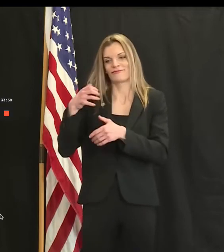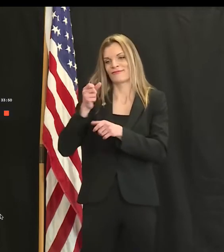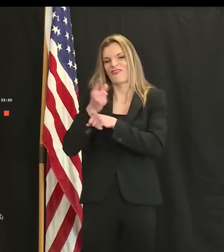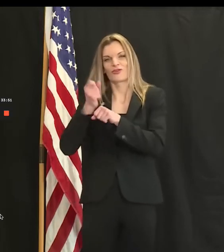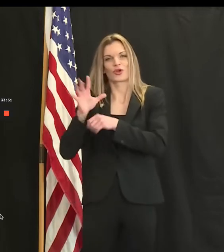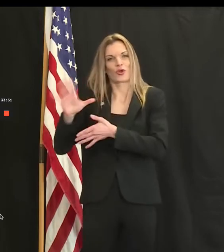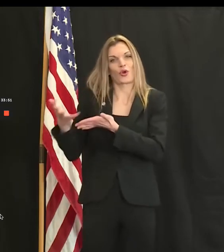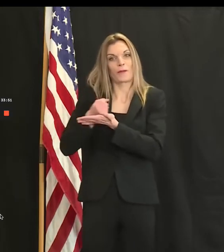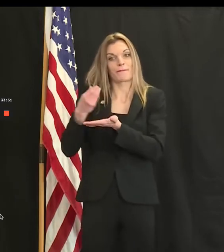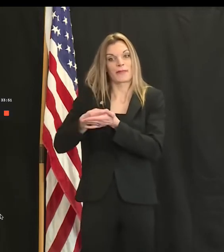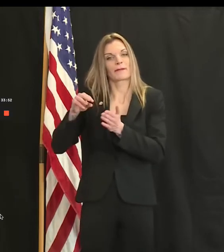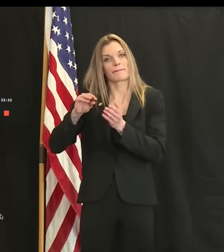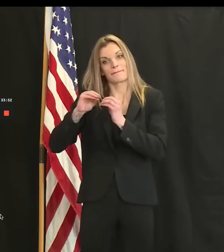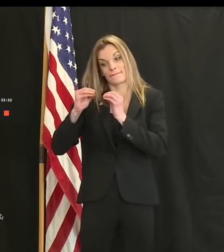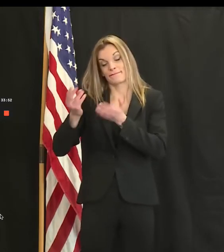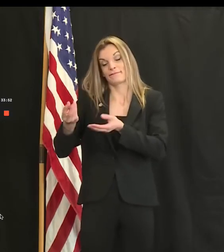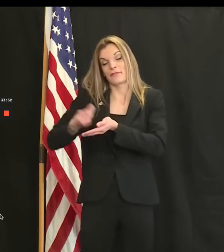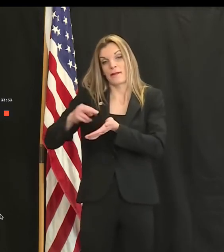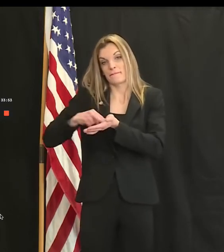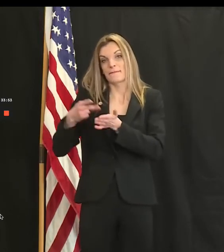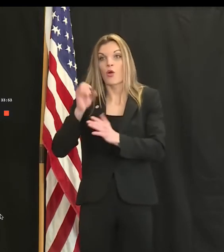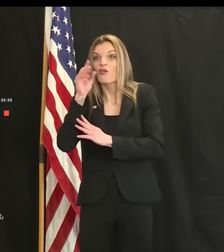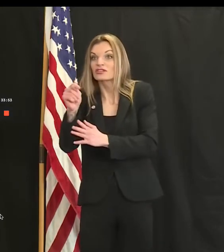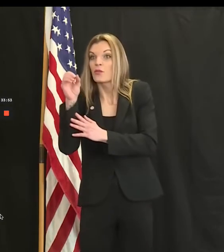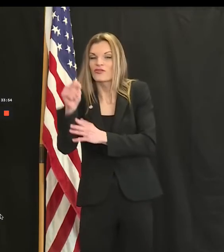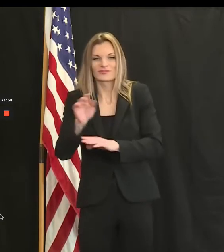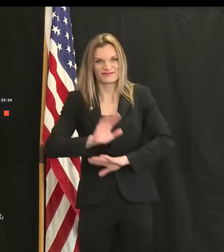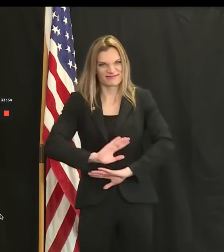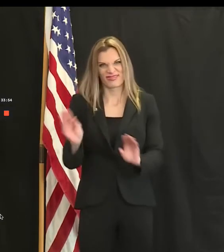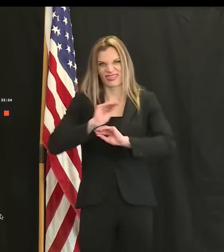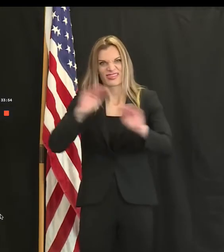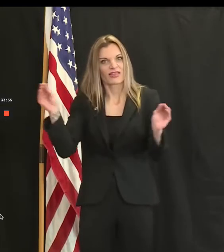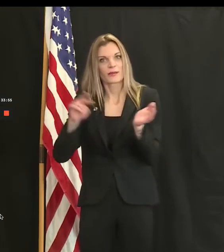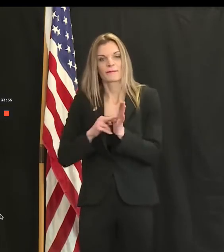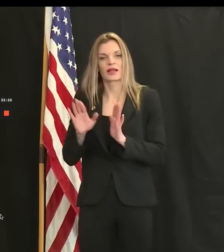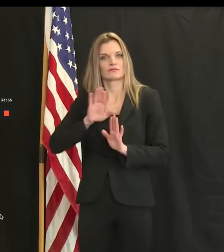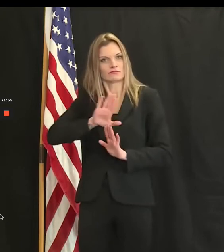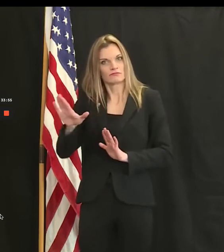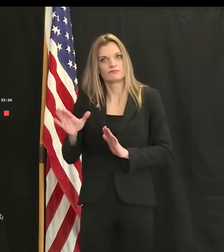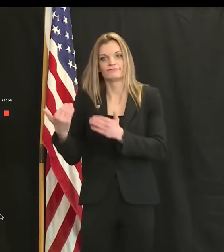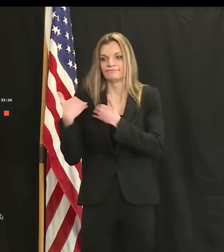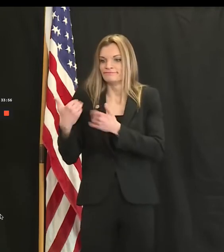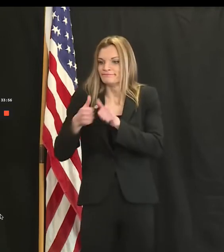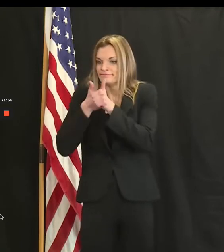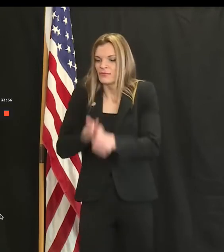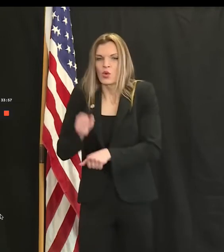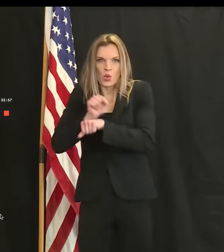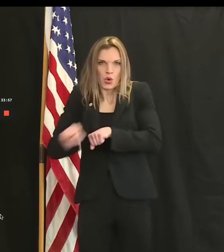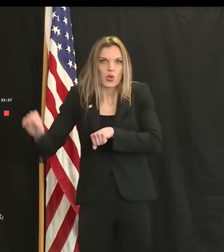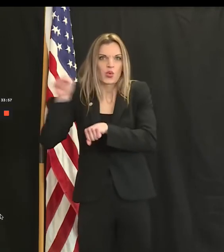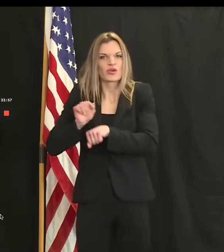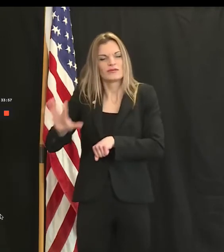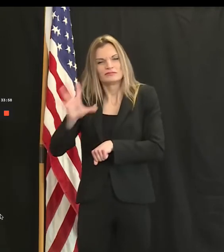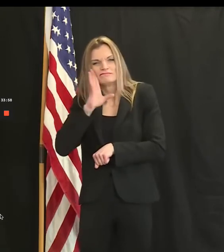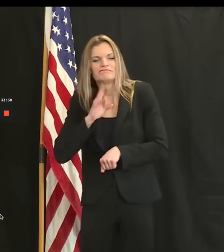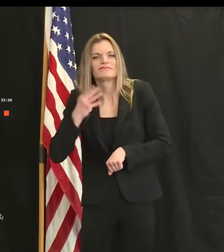90 hours a week. So there was no overtime. This was completely done by salaried, seasoned,